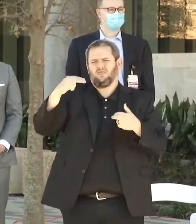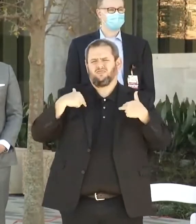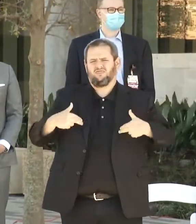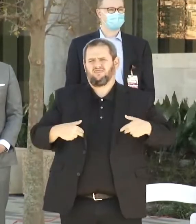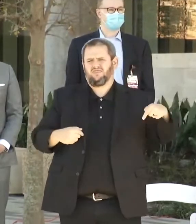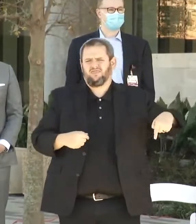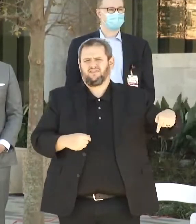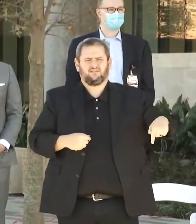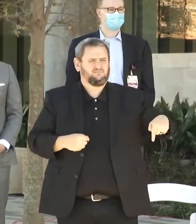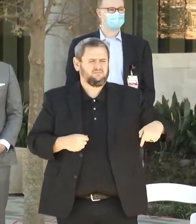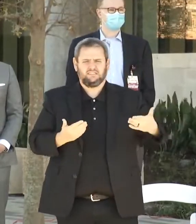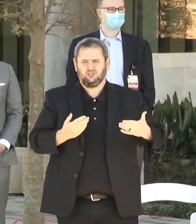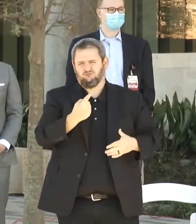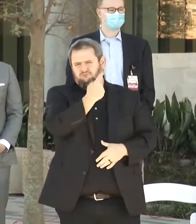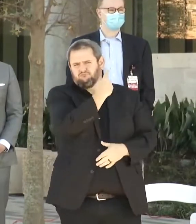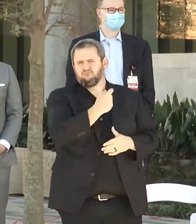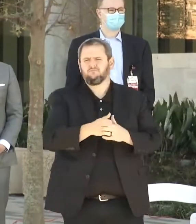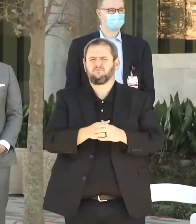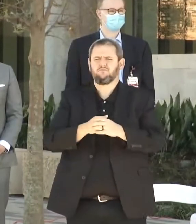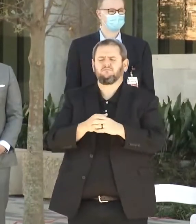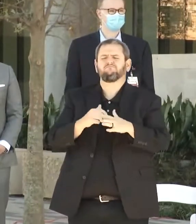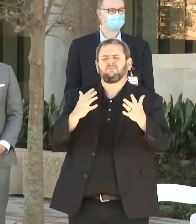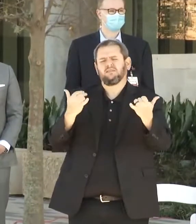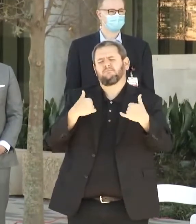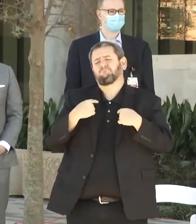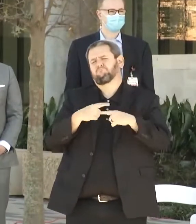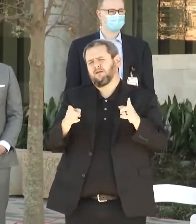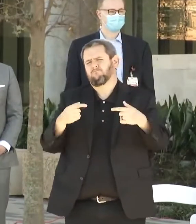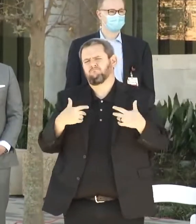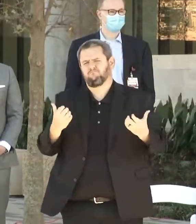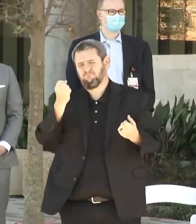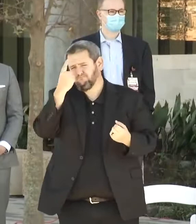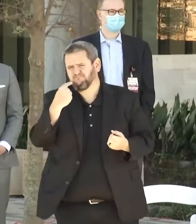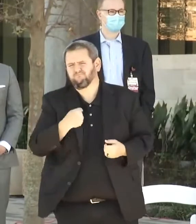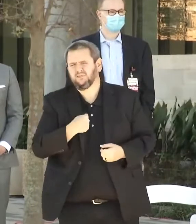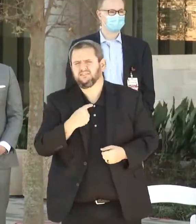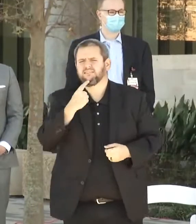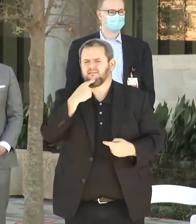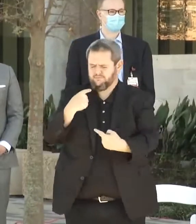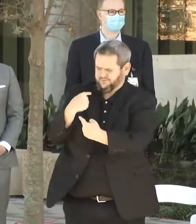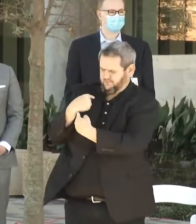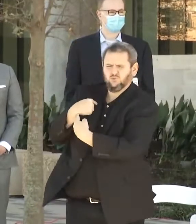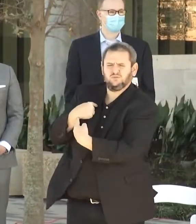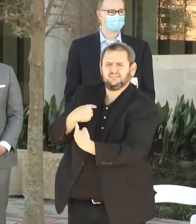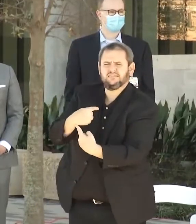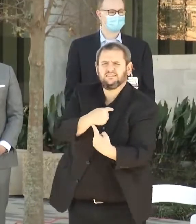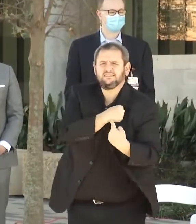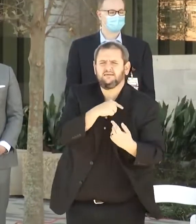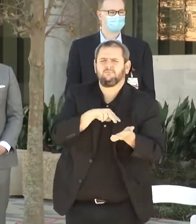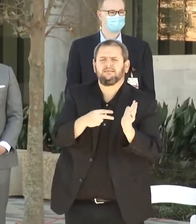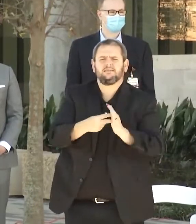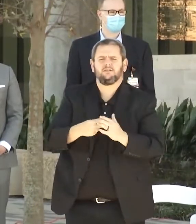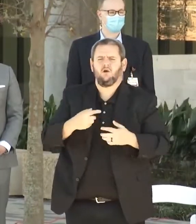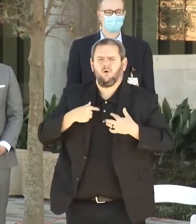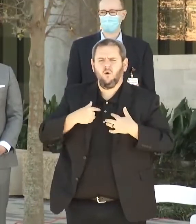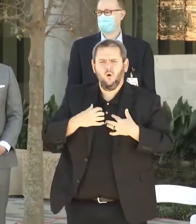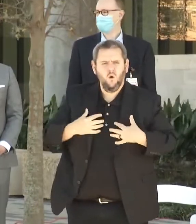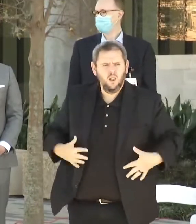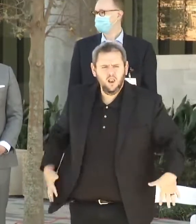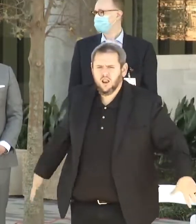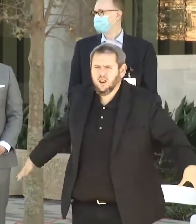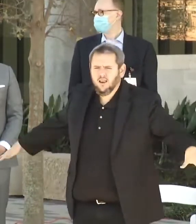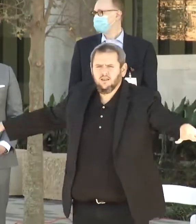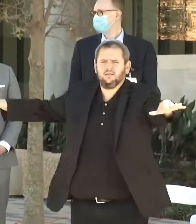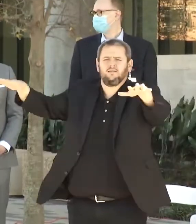on behalf of, and when I say we, I'm referring to all of the CMOs in our region. Since March of this year, we've been having